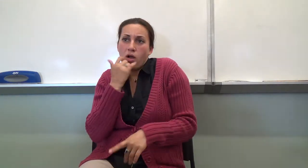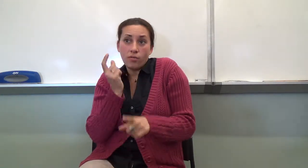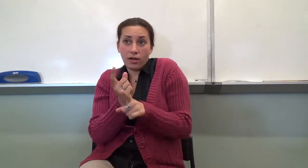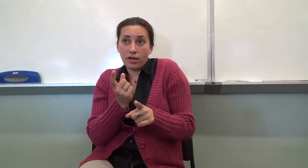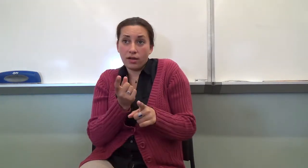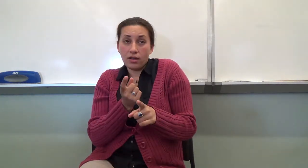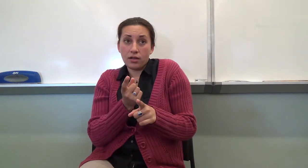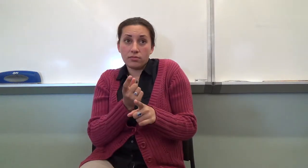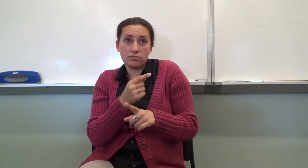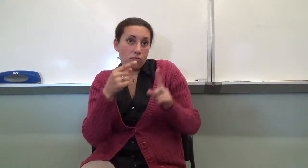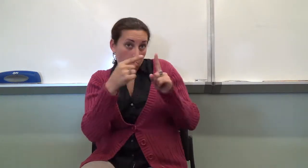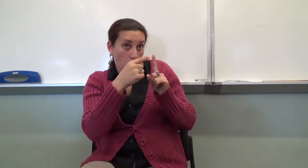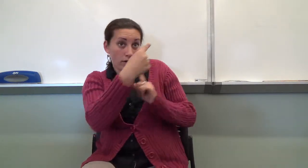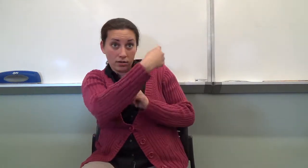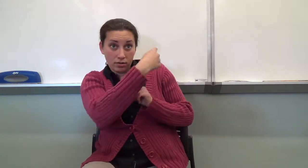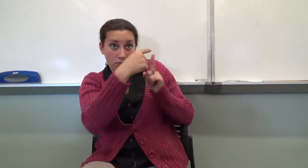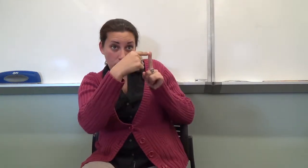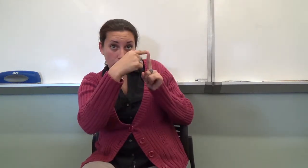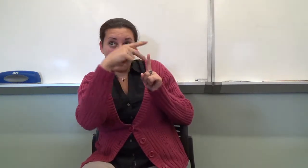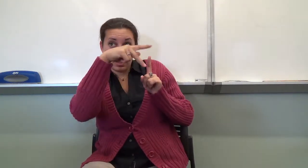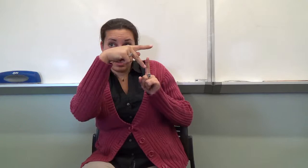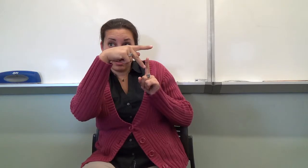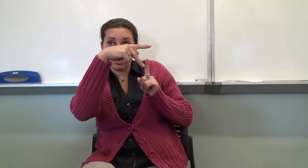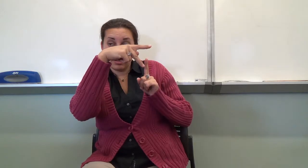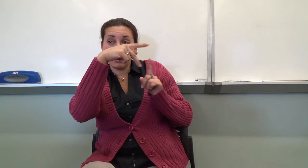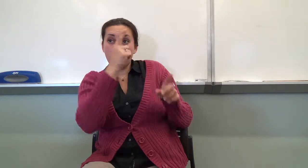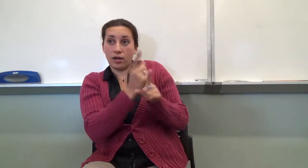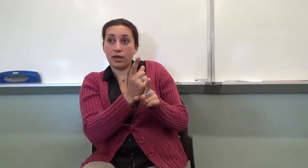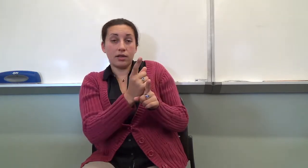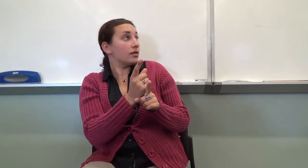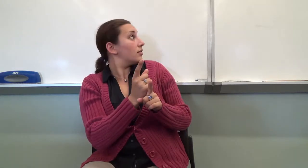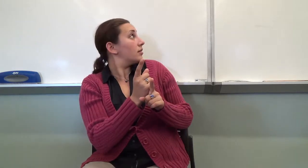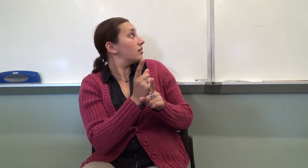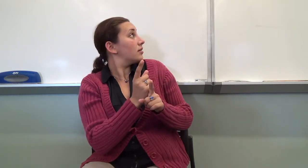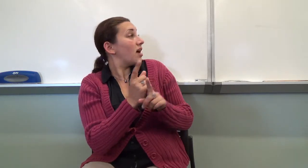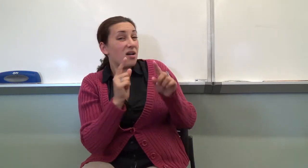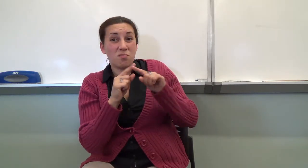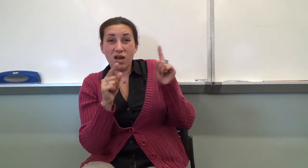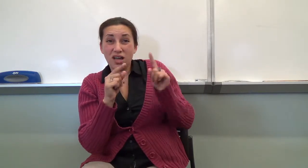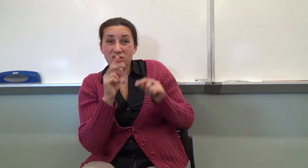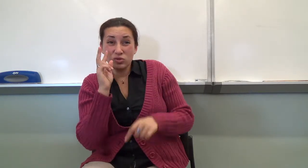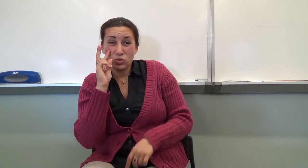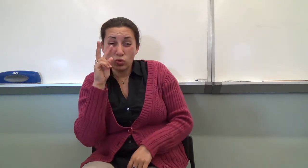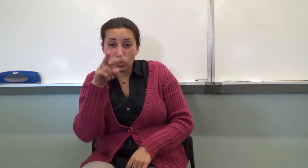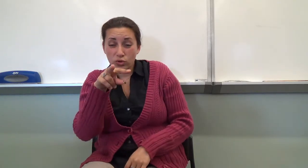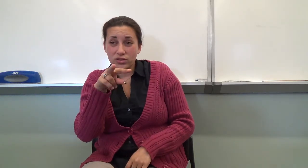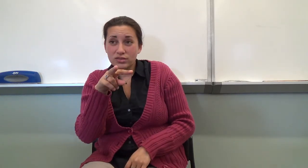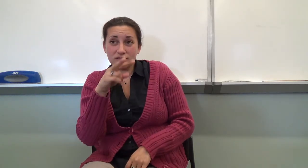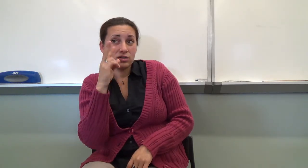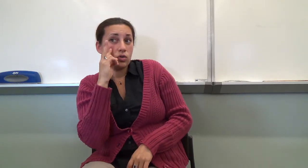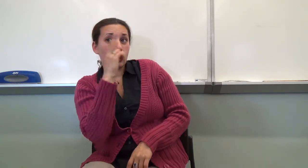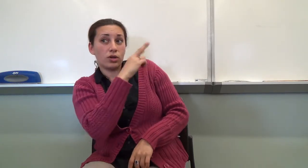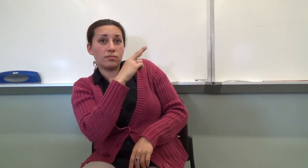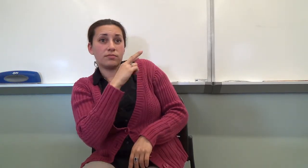That's a point, labeled P, okay. The problem is if you look more deeply into it and you ask for a better